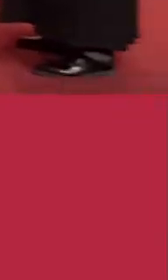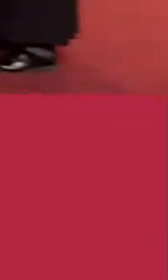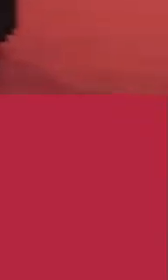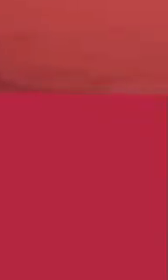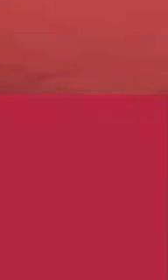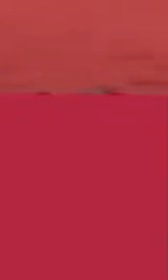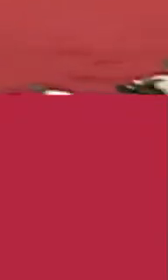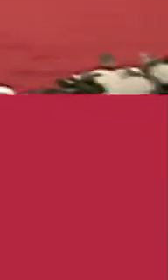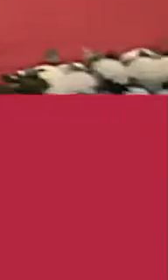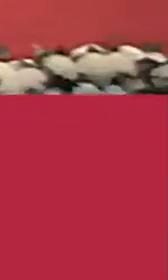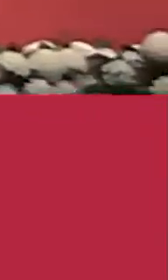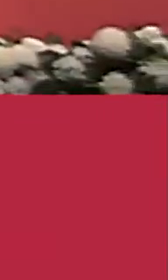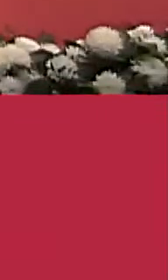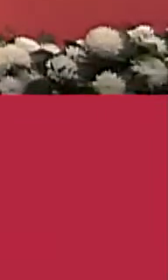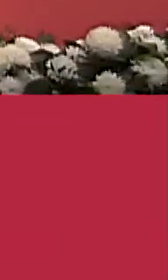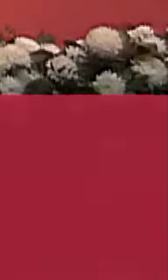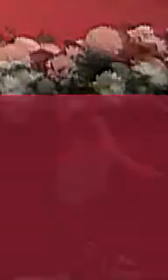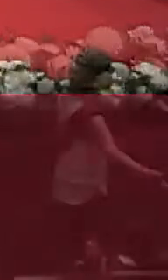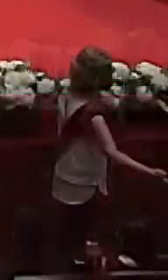Nicholas Corsini,